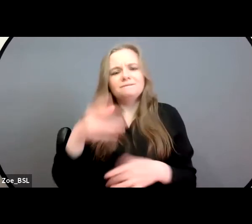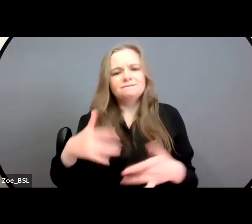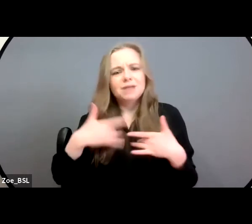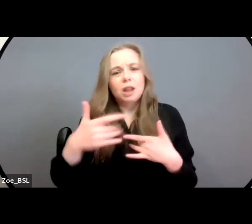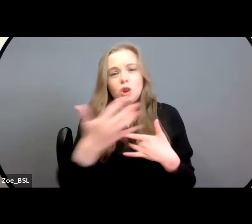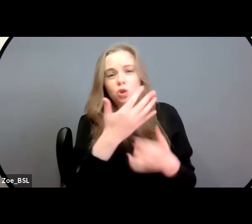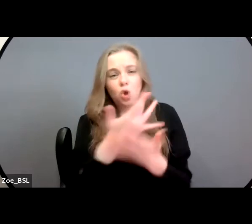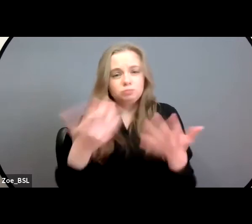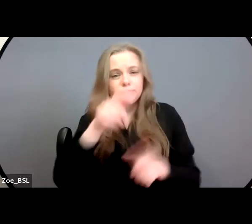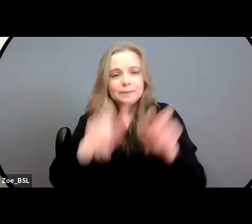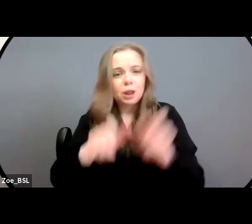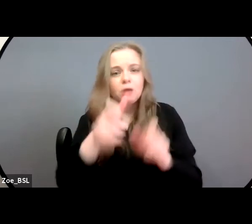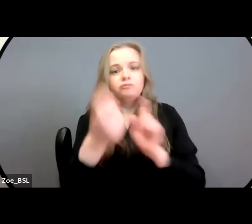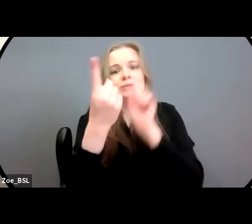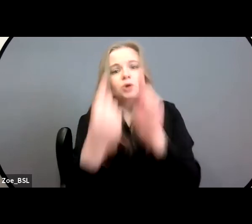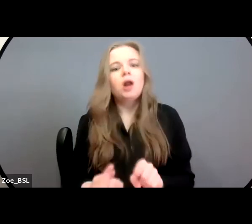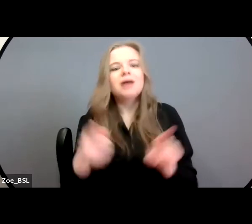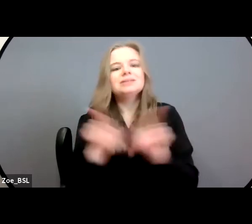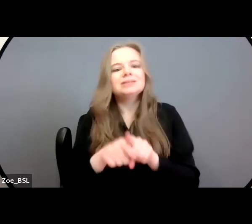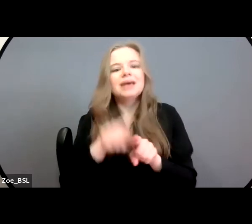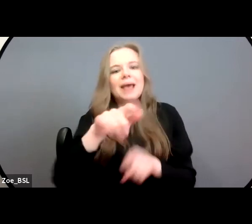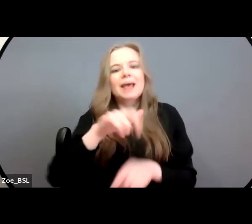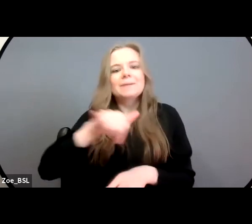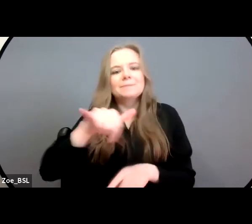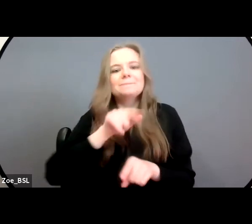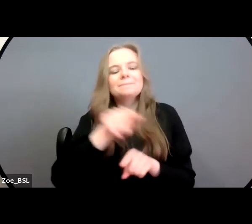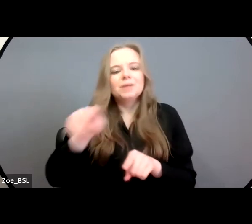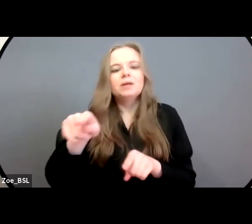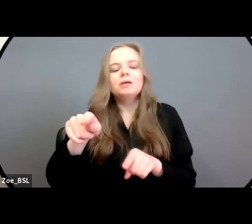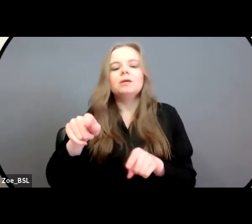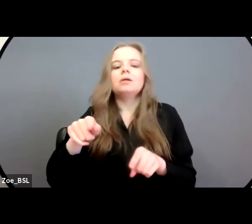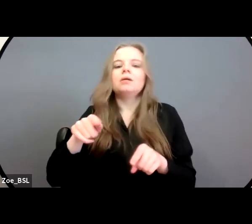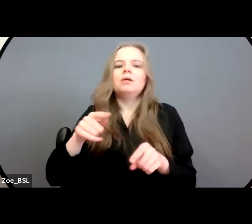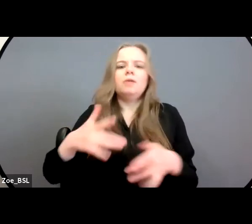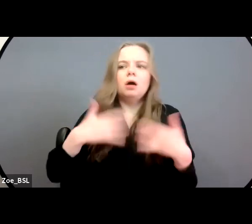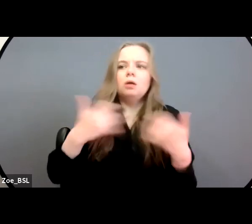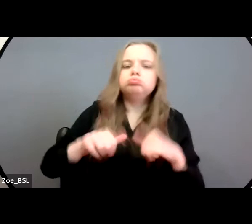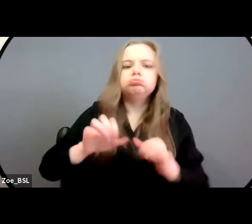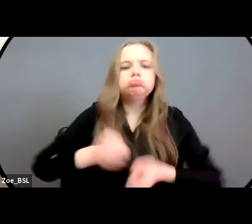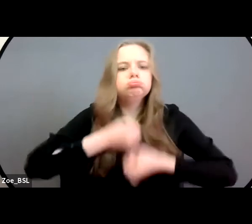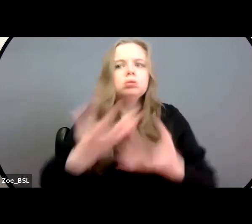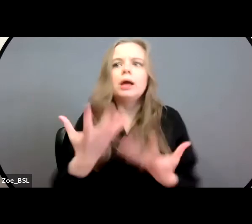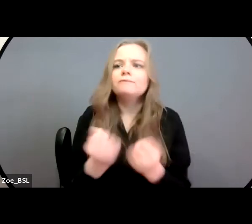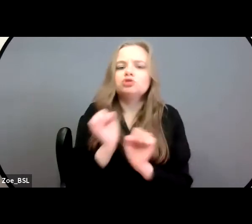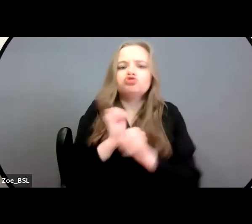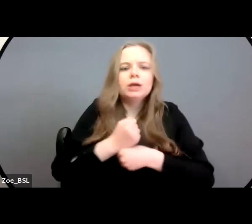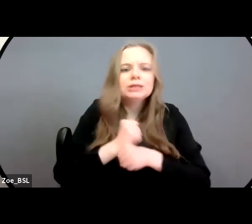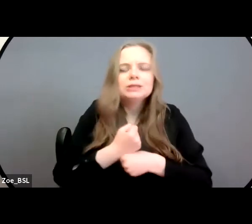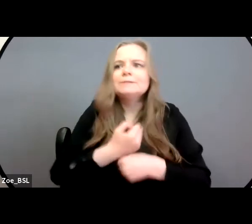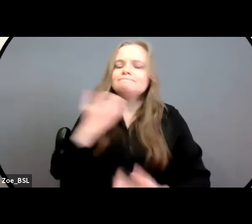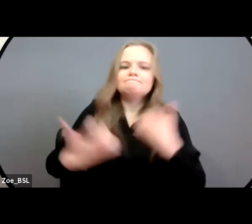to the survey fed back to us, and that actually they maybe had quite a few individual frustrations within their